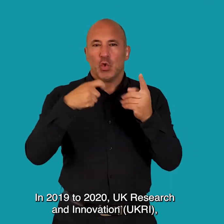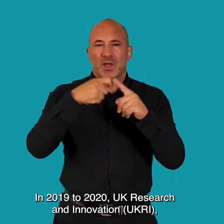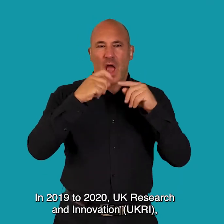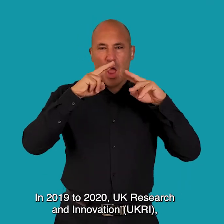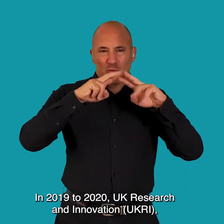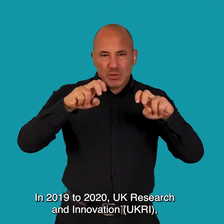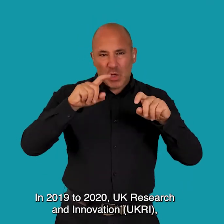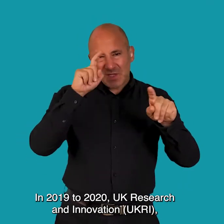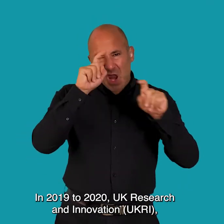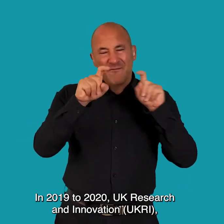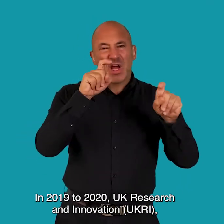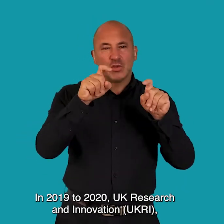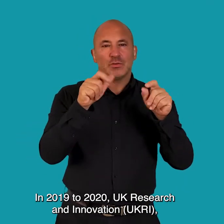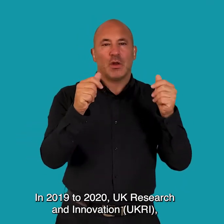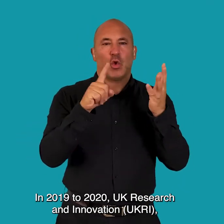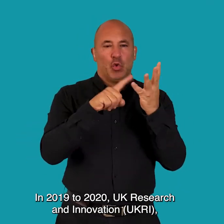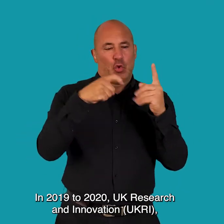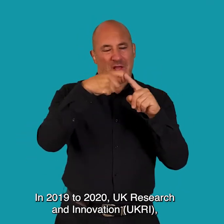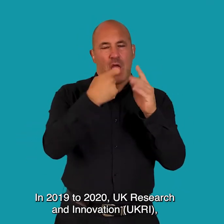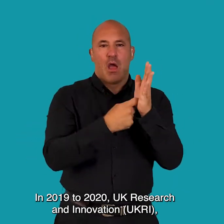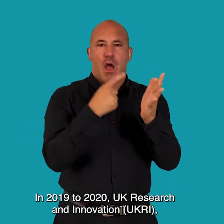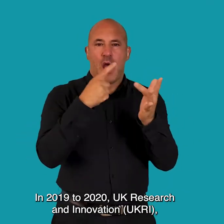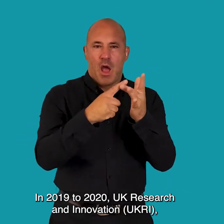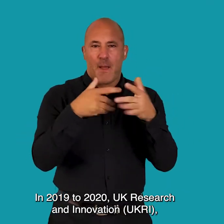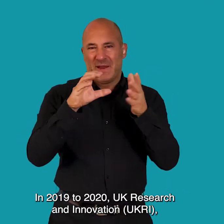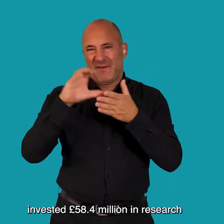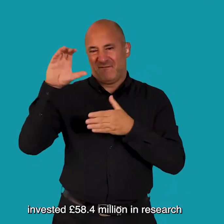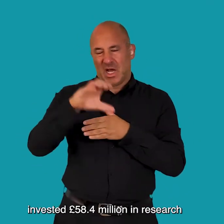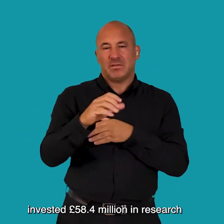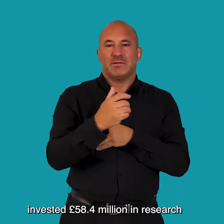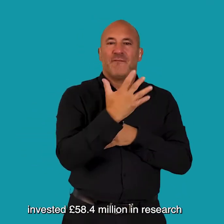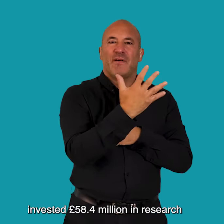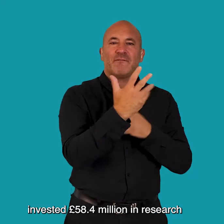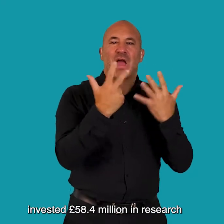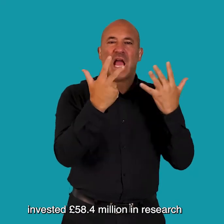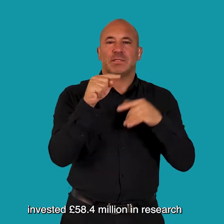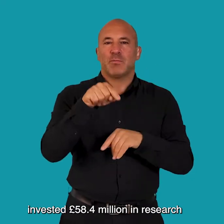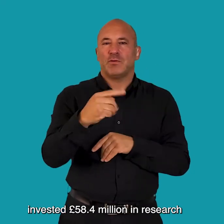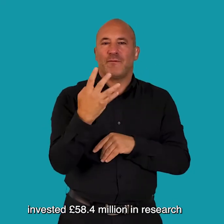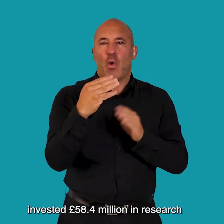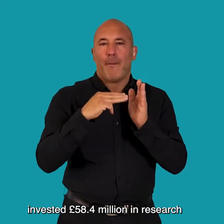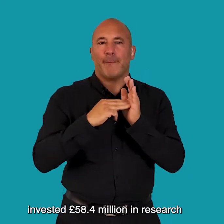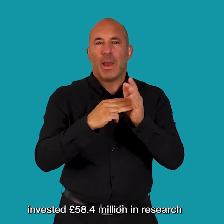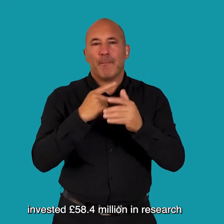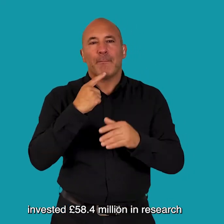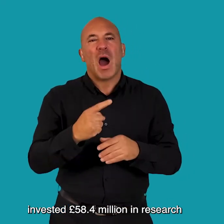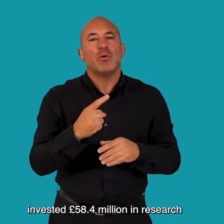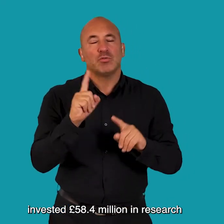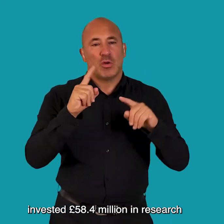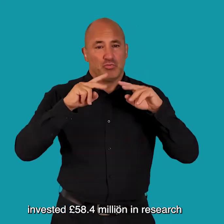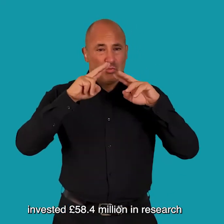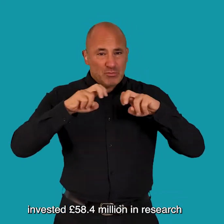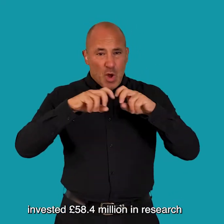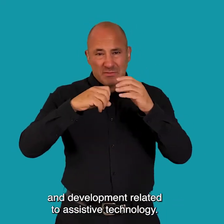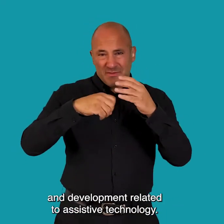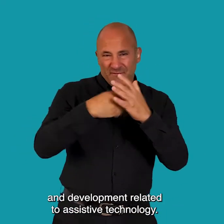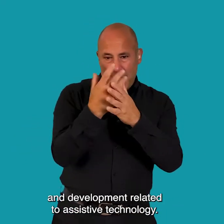UK Research and Innovation (UKRI) invested £58.4 million in research and